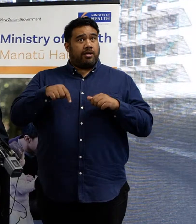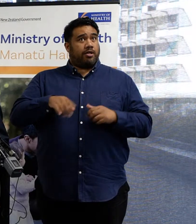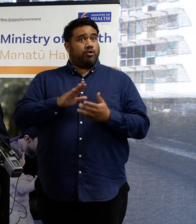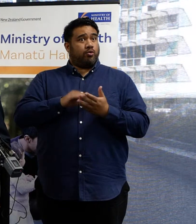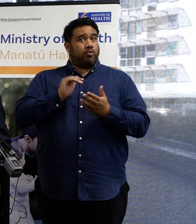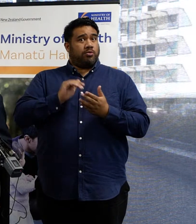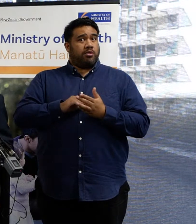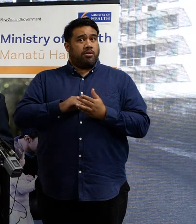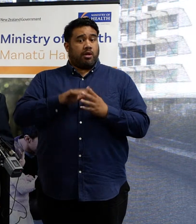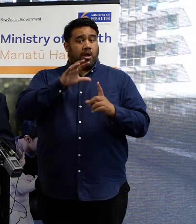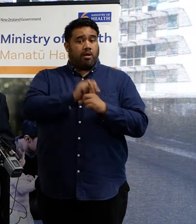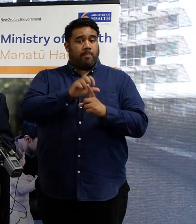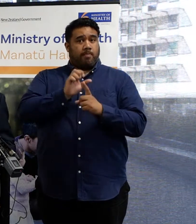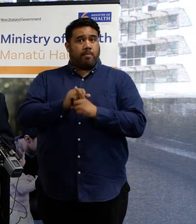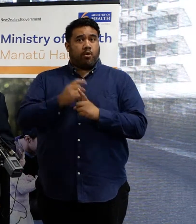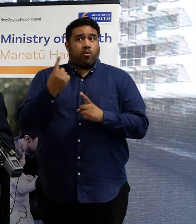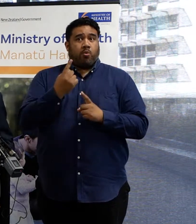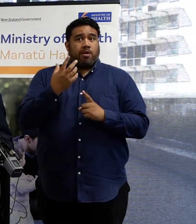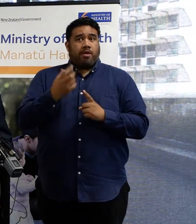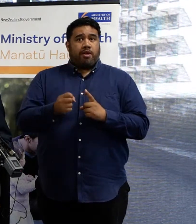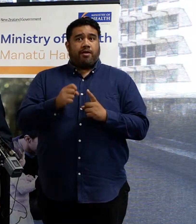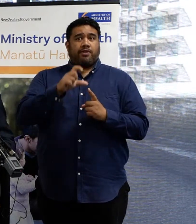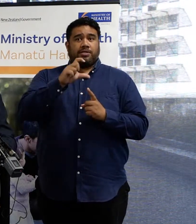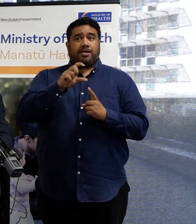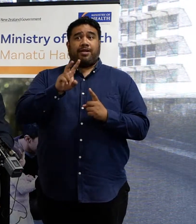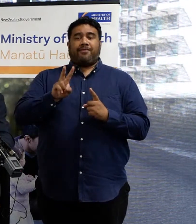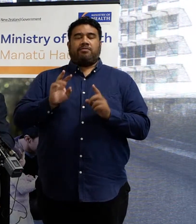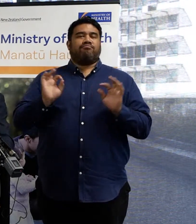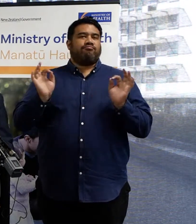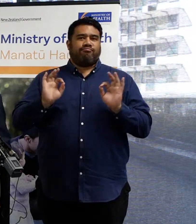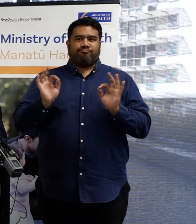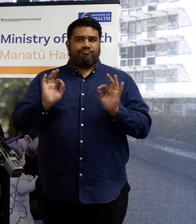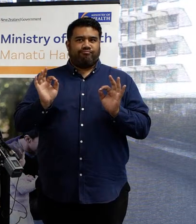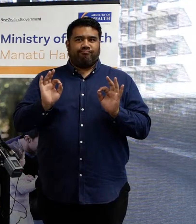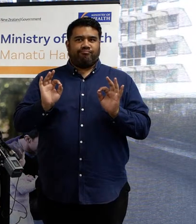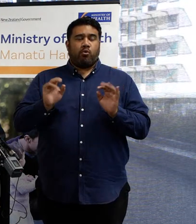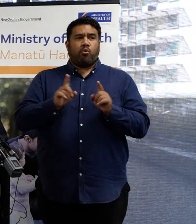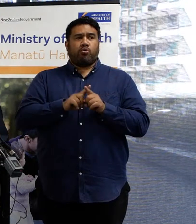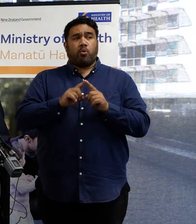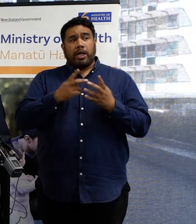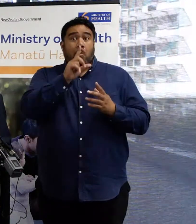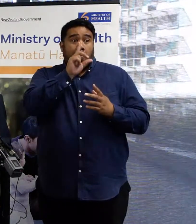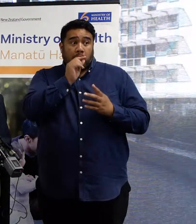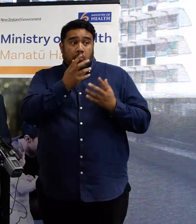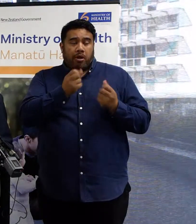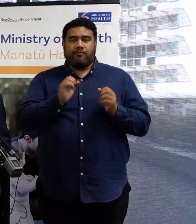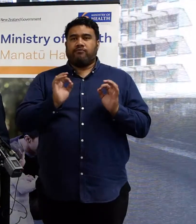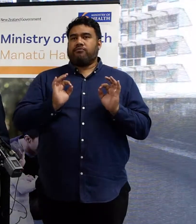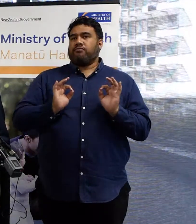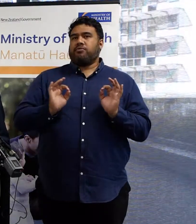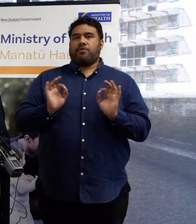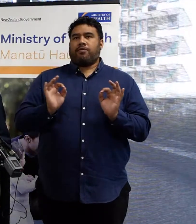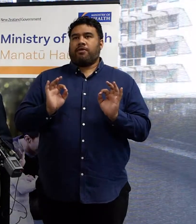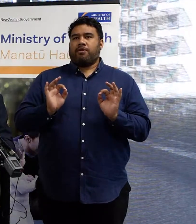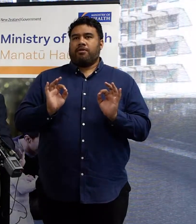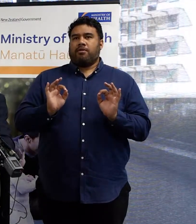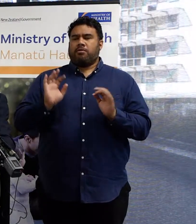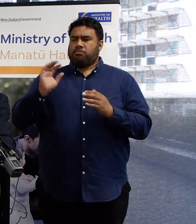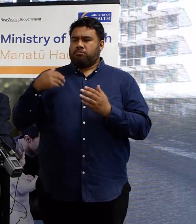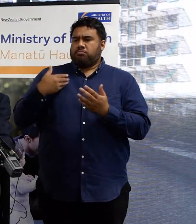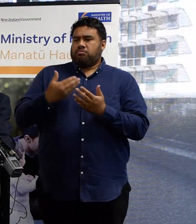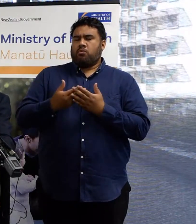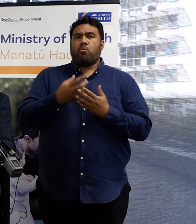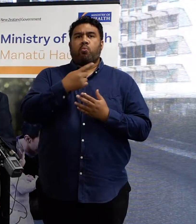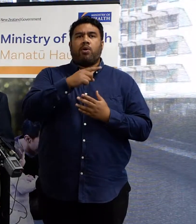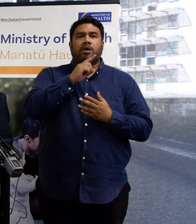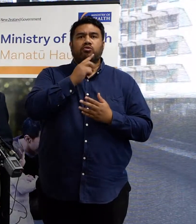no cases of COVID-19 in New Zealand and currently no suspected cases. To date, around 120 tests have been carried